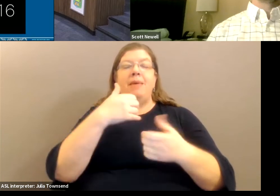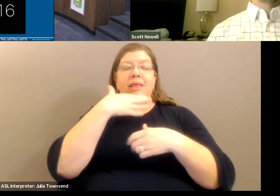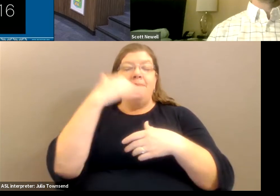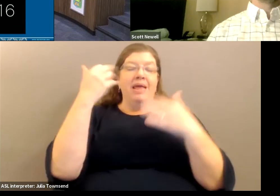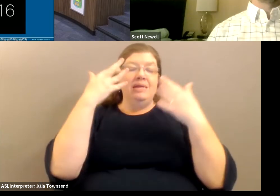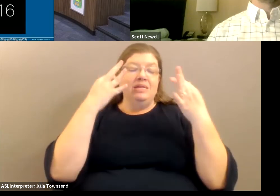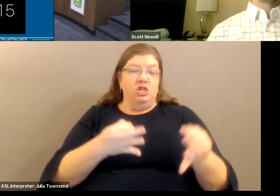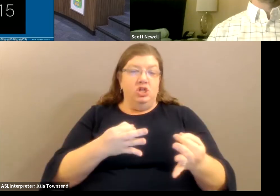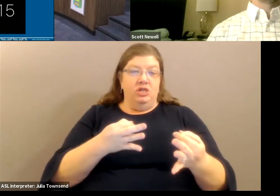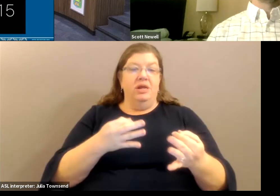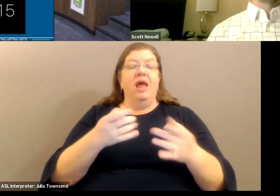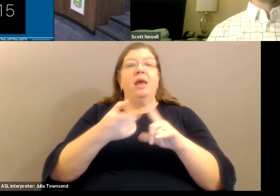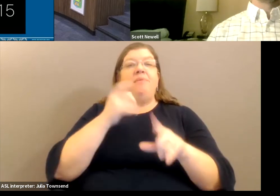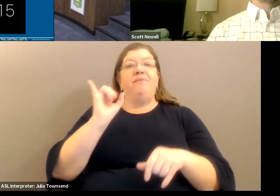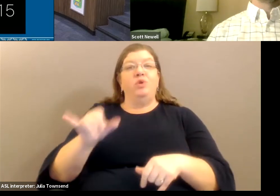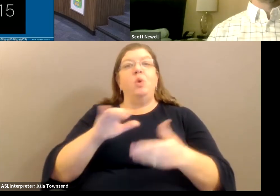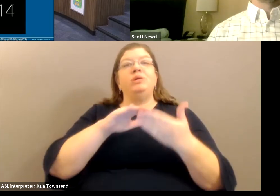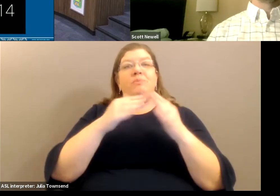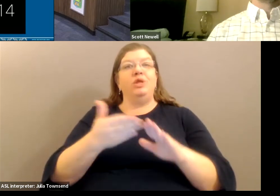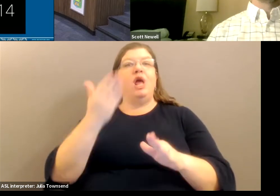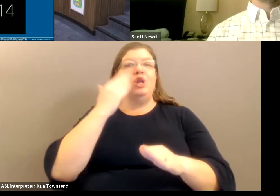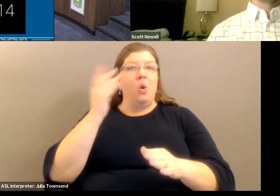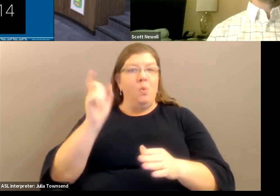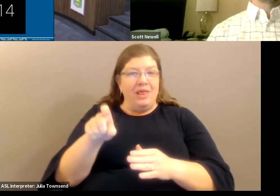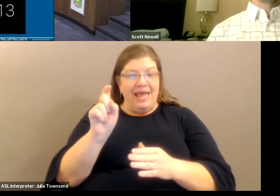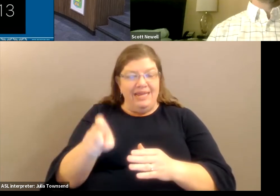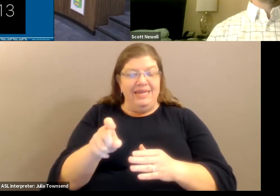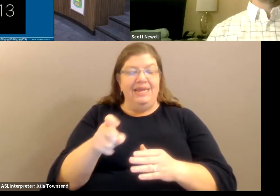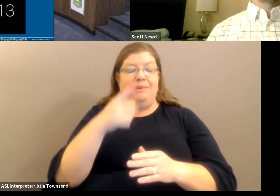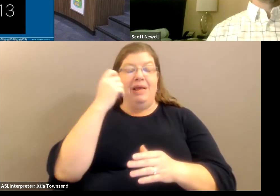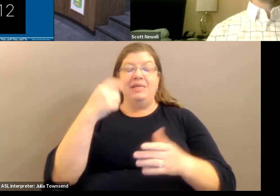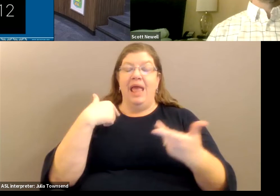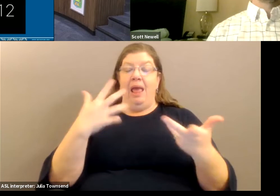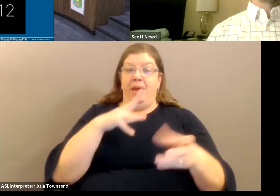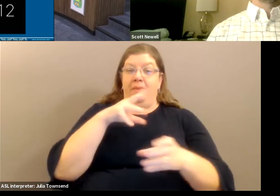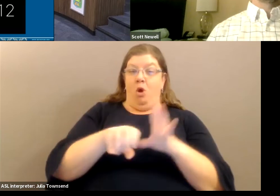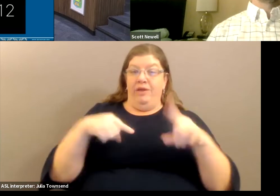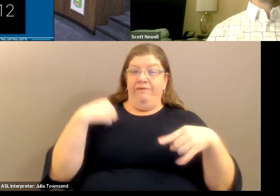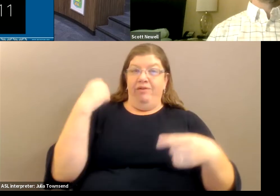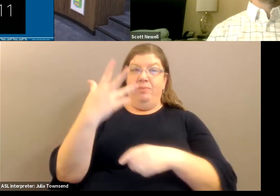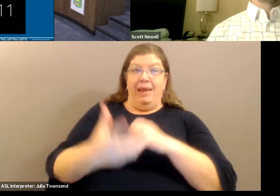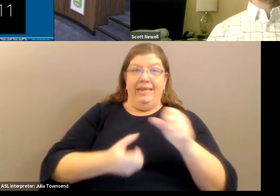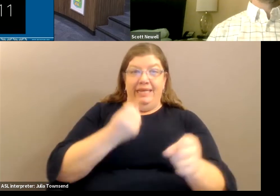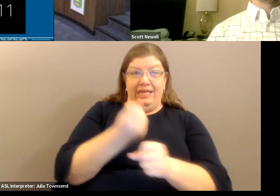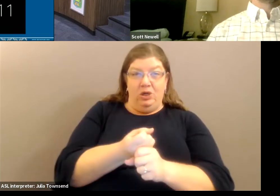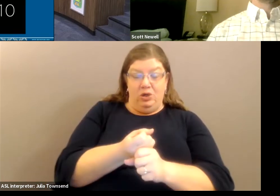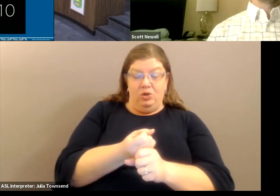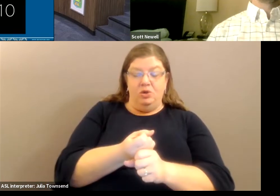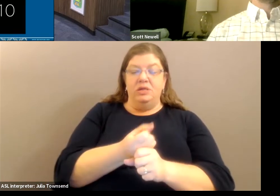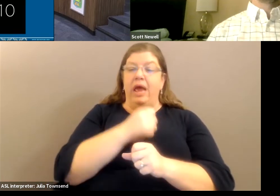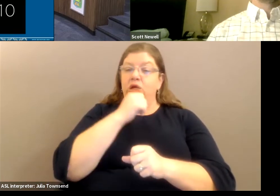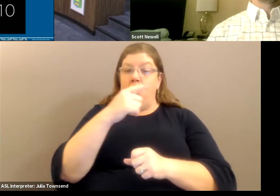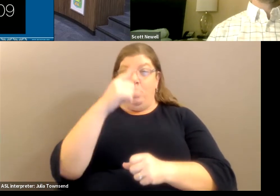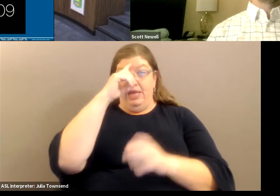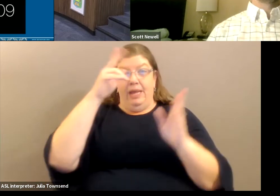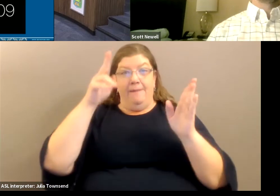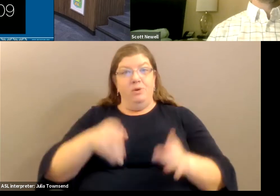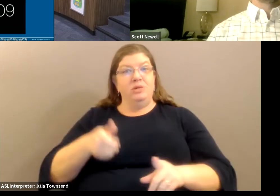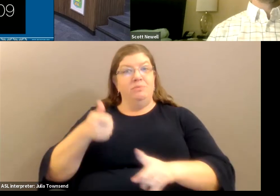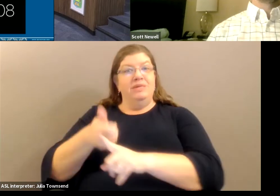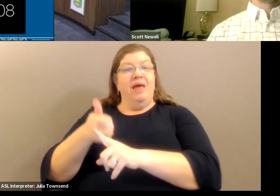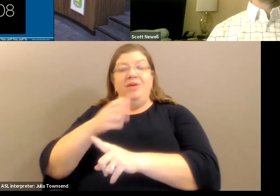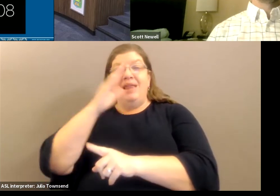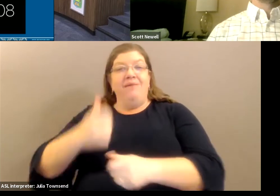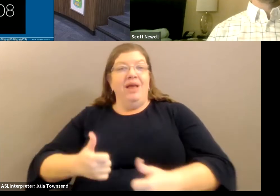Coming from these communities, they will know what their community needs because they have been a part of it for years. I do not think that someone who has never lived in